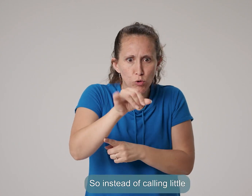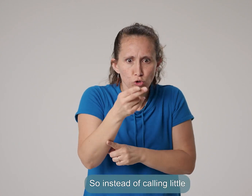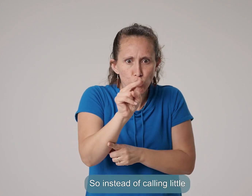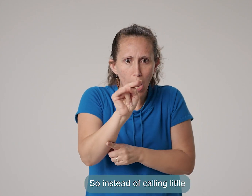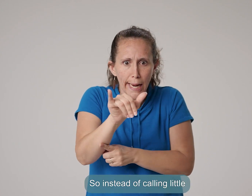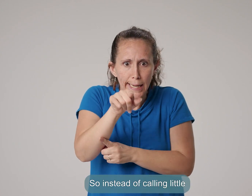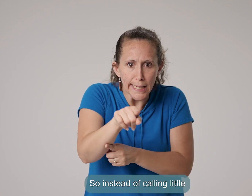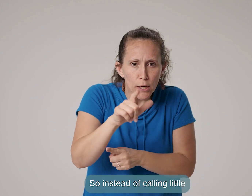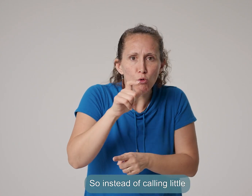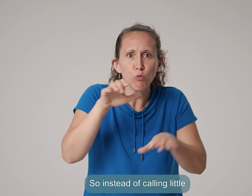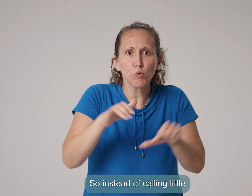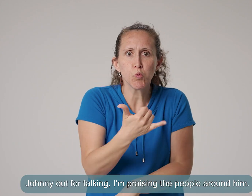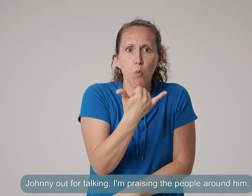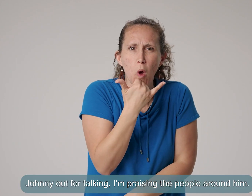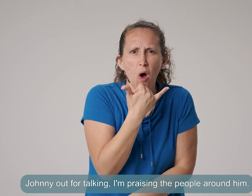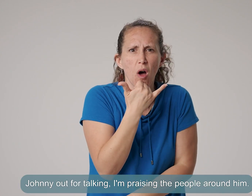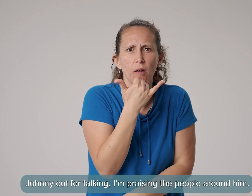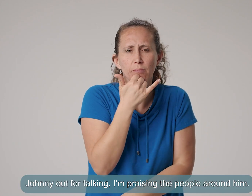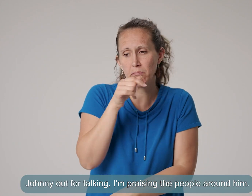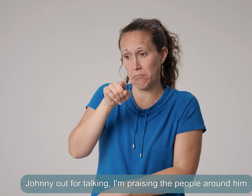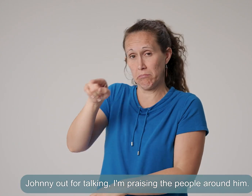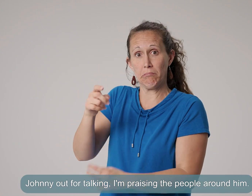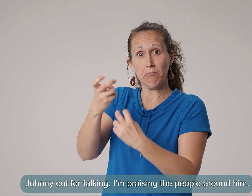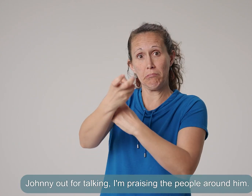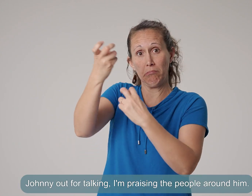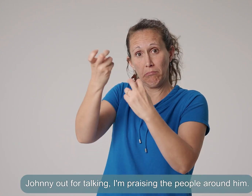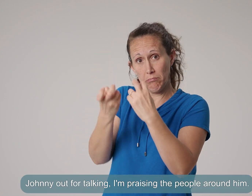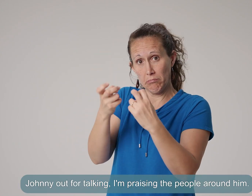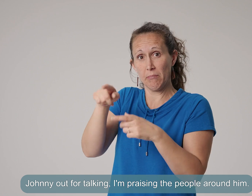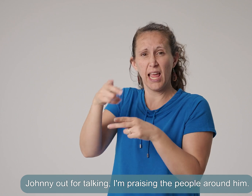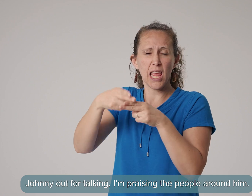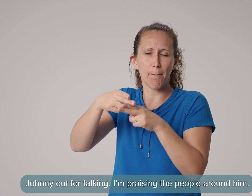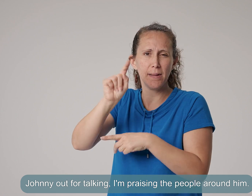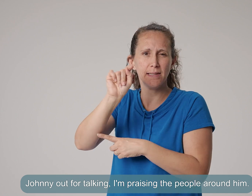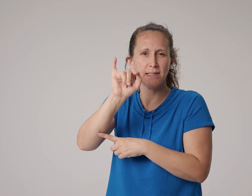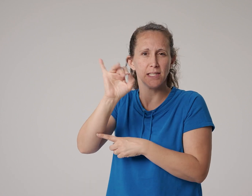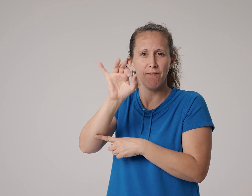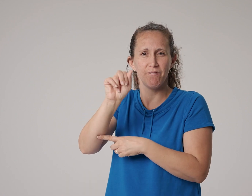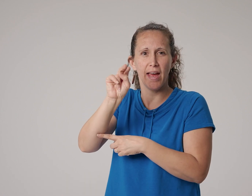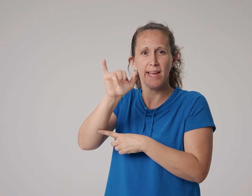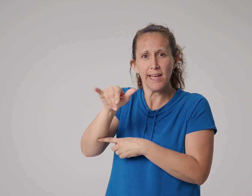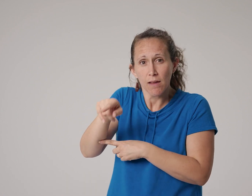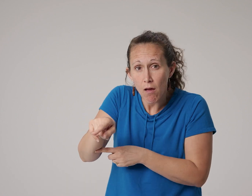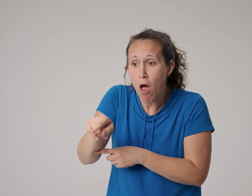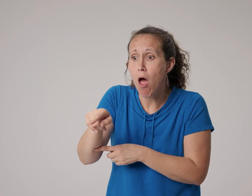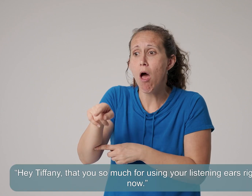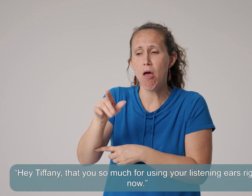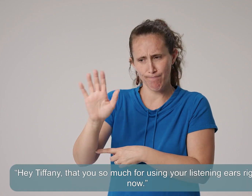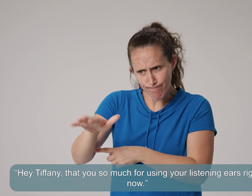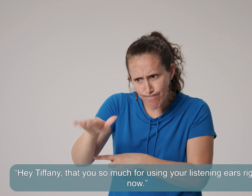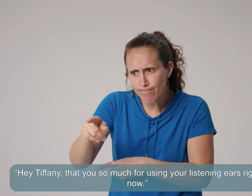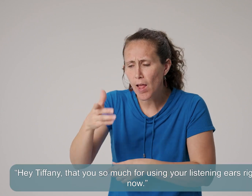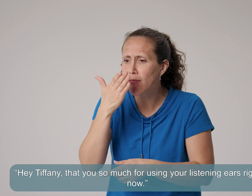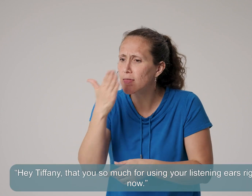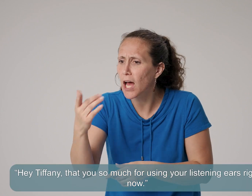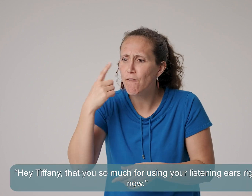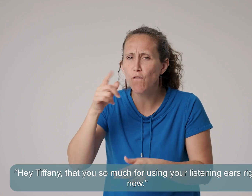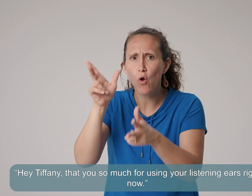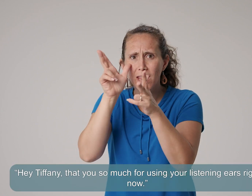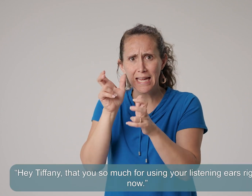So, instead of calling little Johnny out for talking, I'm praising the people around him. "Hey Tiffany, thank you so much for using